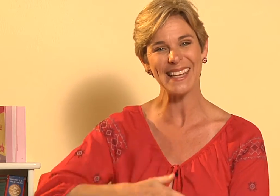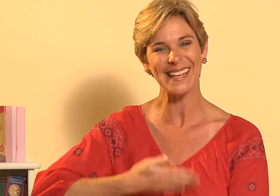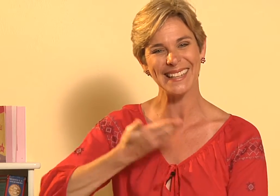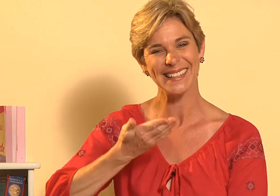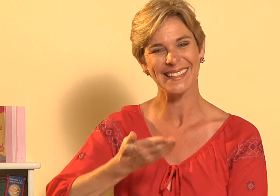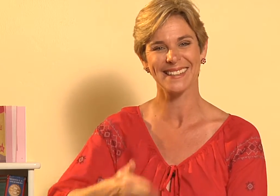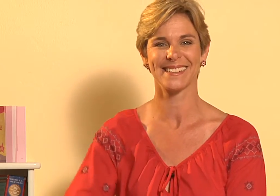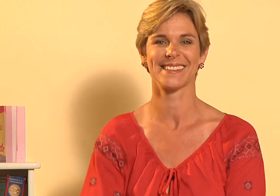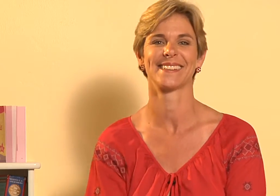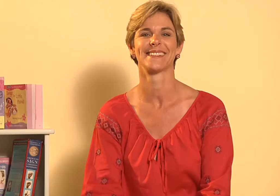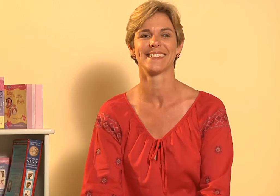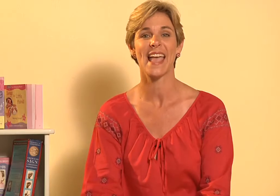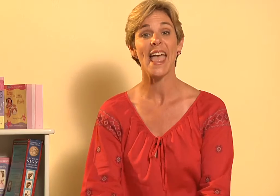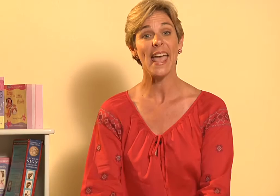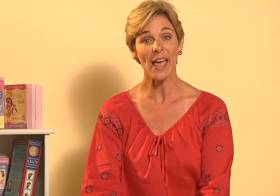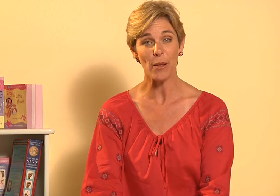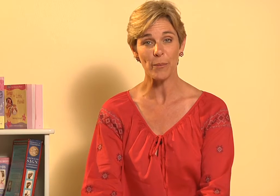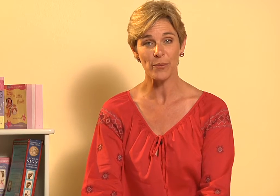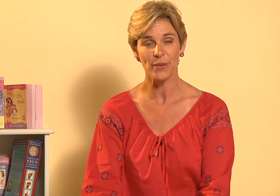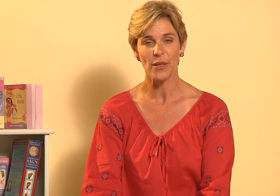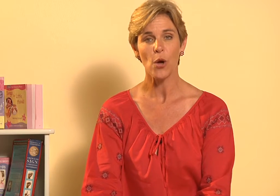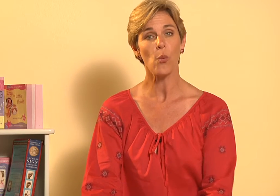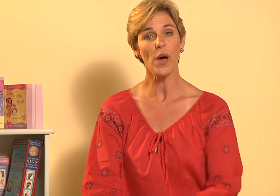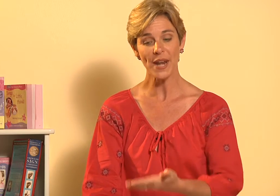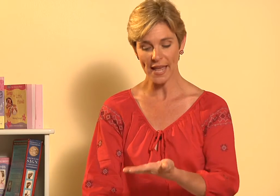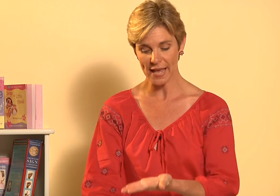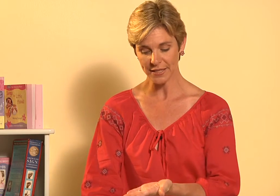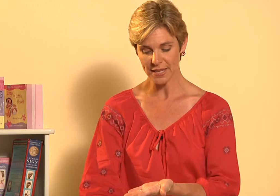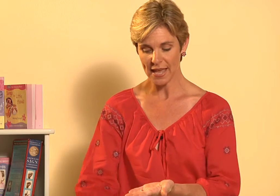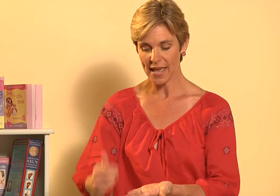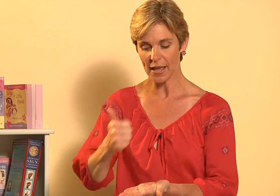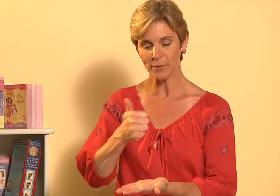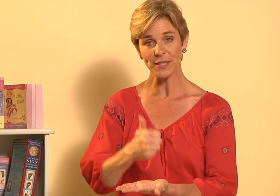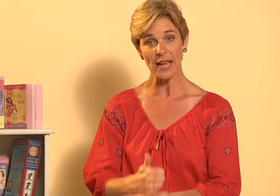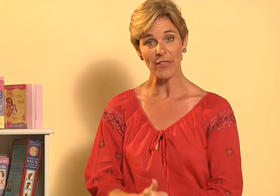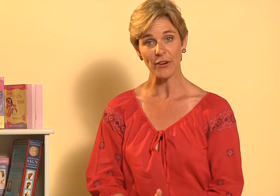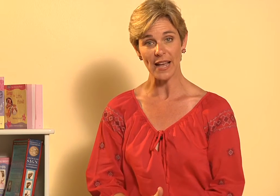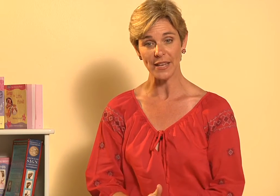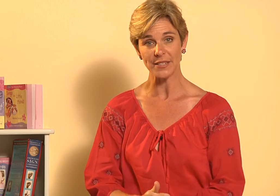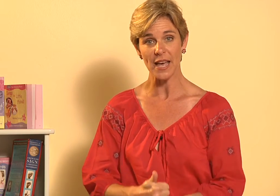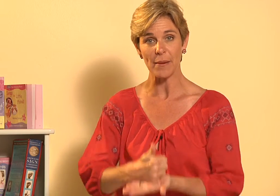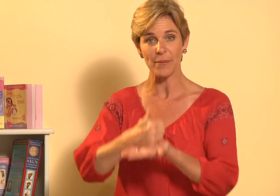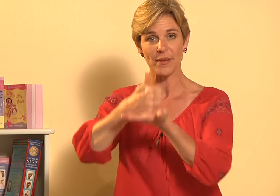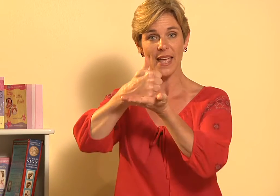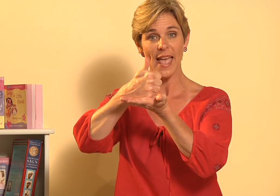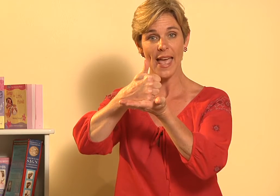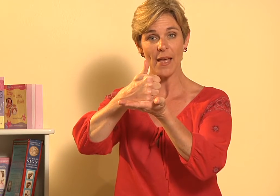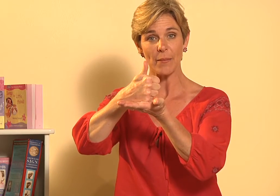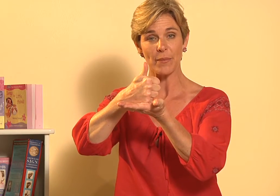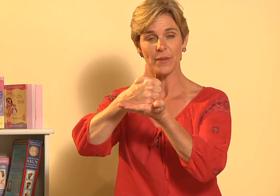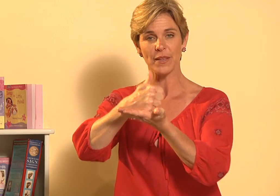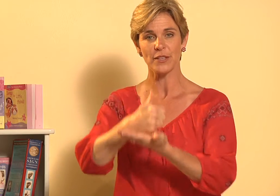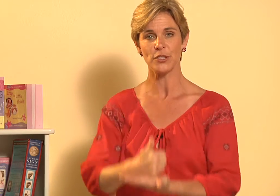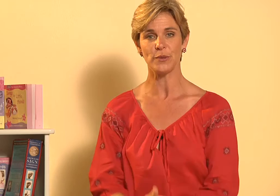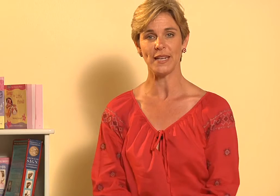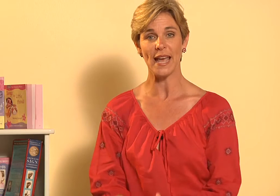Happy. Help. One hand helps the other hand up. Help. Do you need